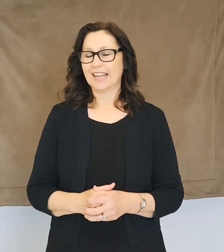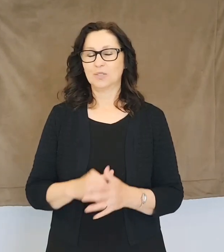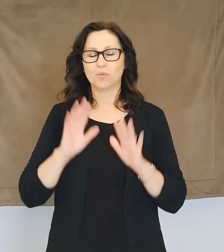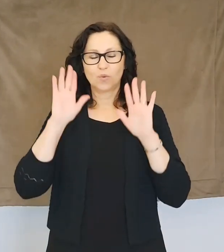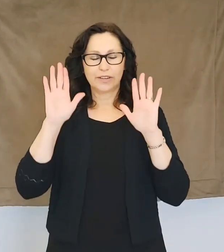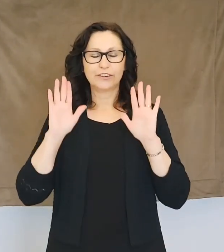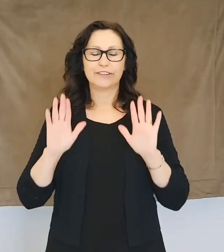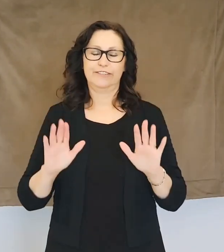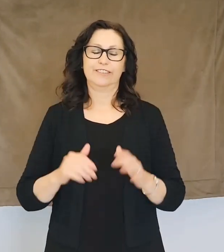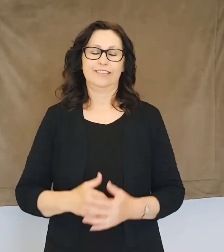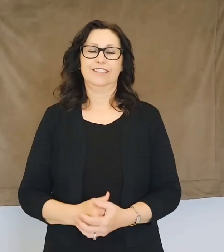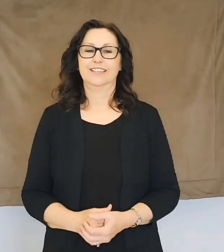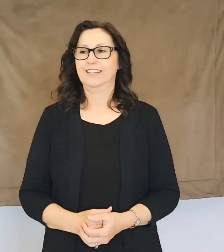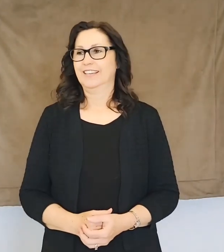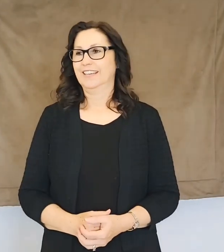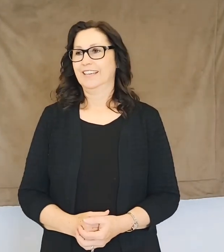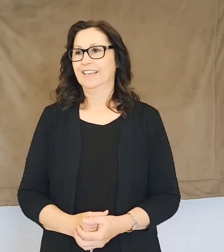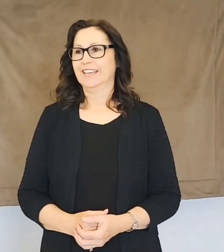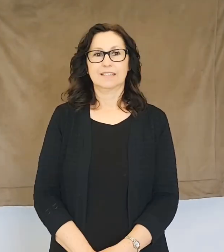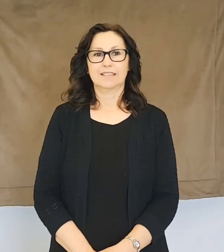That's wonderful.